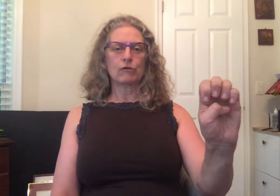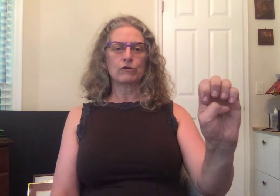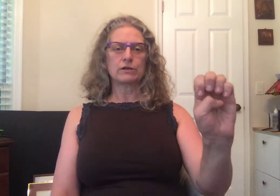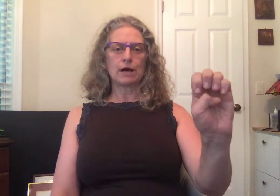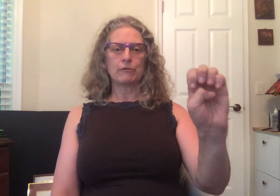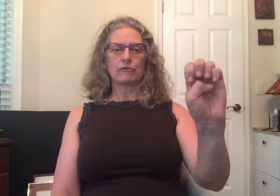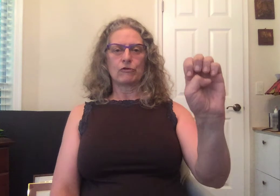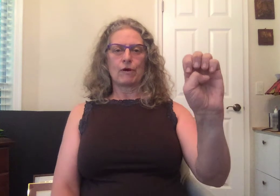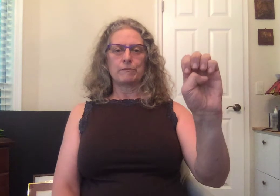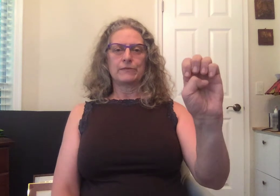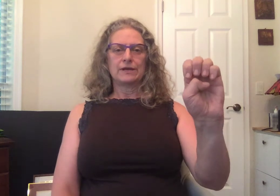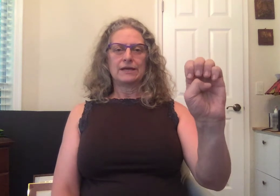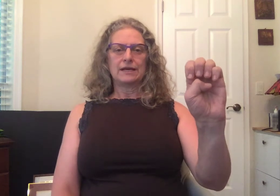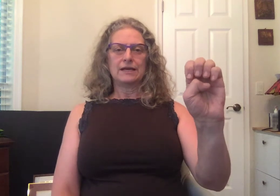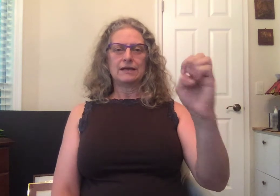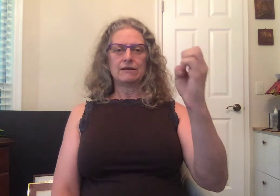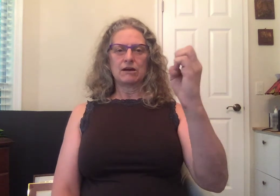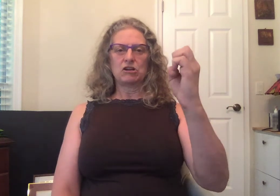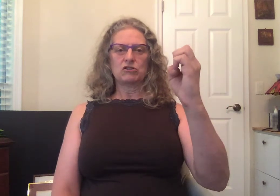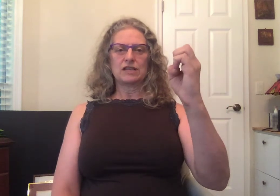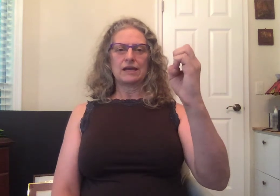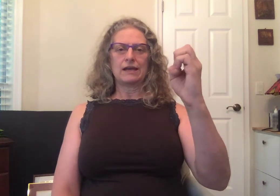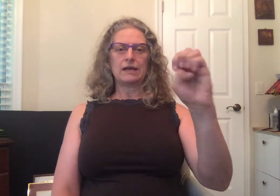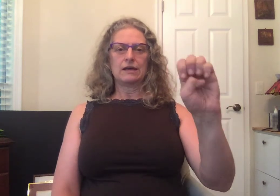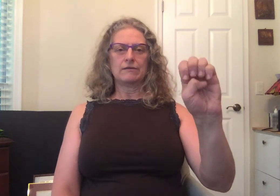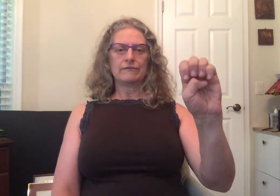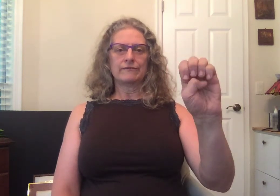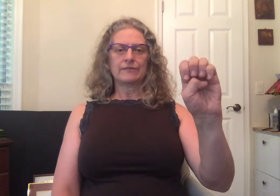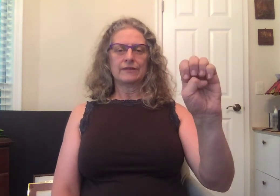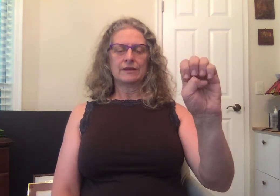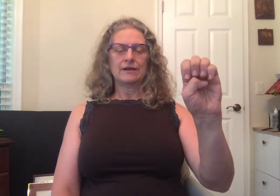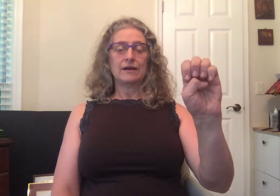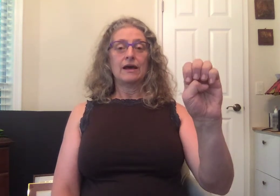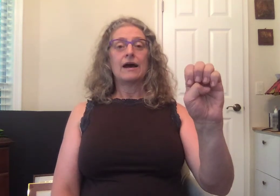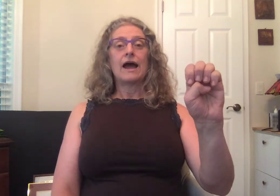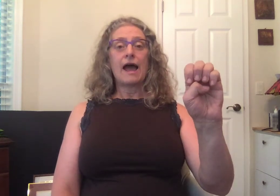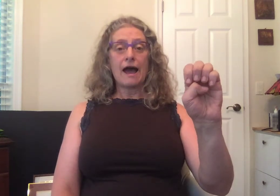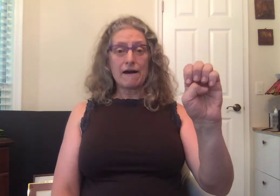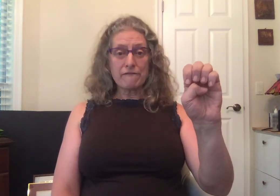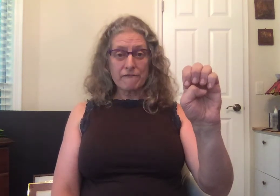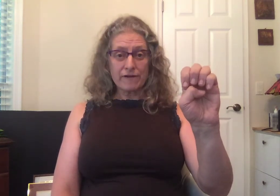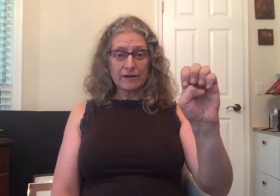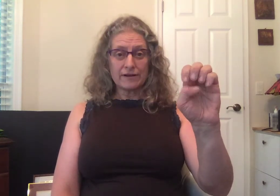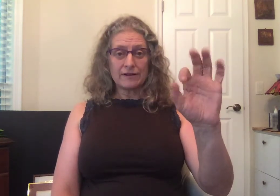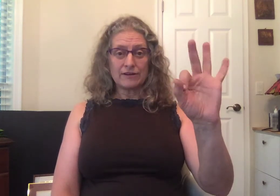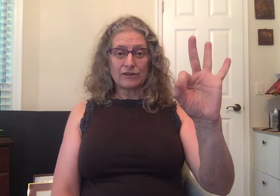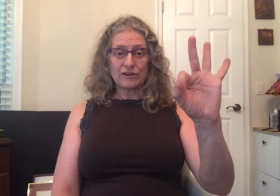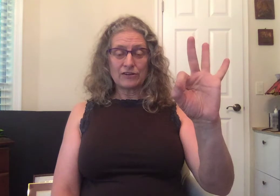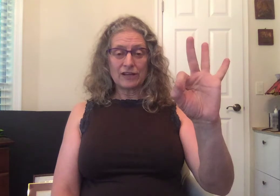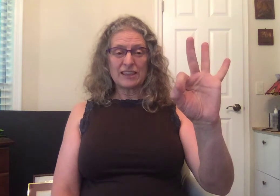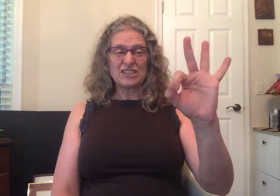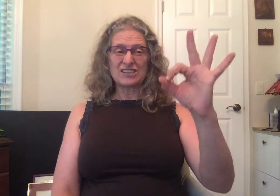the top of your thumb. E kind of looks like an E. F, you're going to go like this. It's like